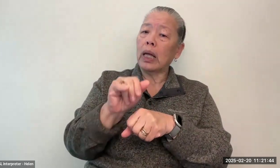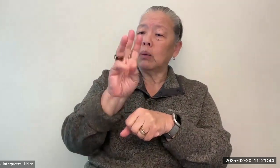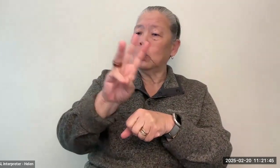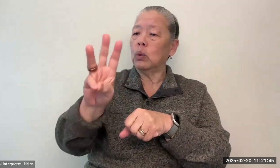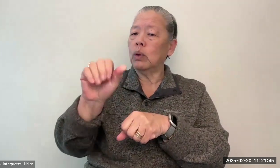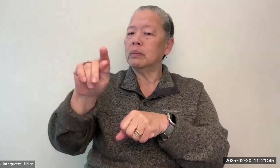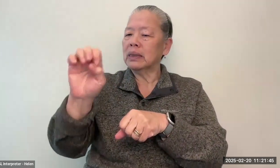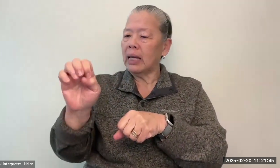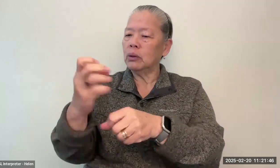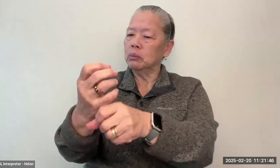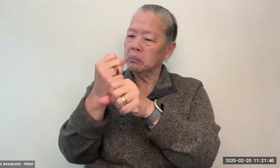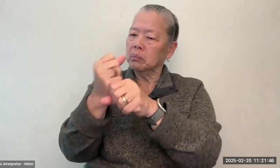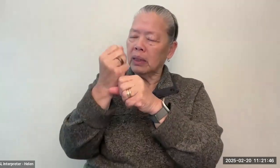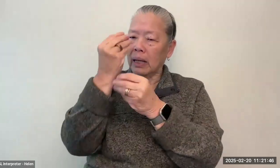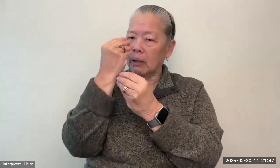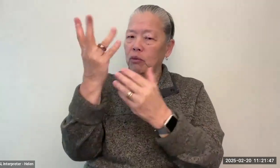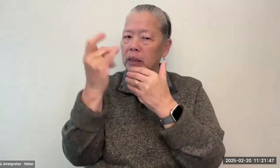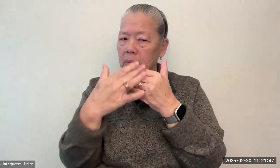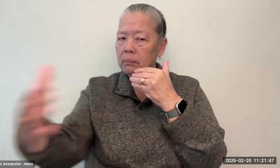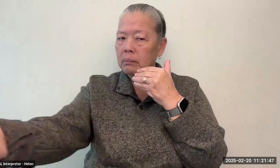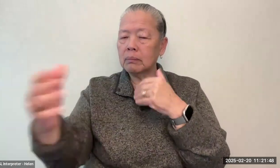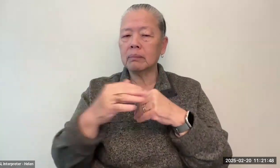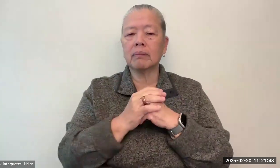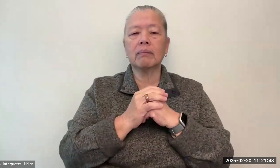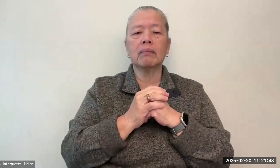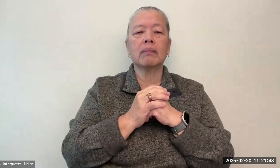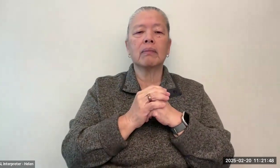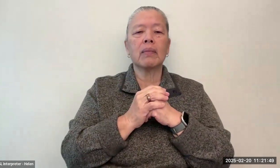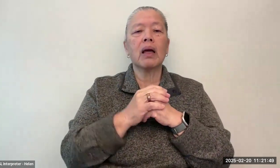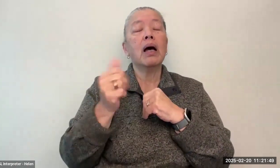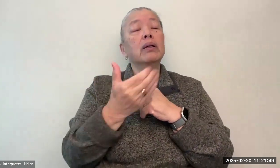ahead. Another helpful resource available at